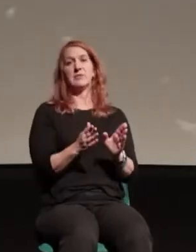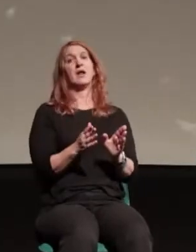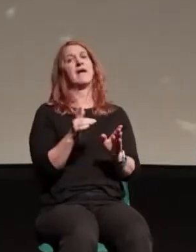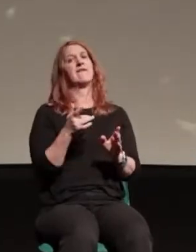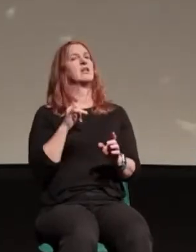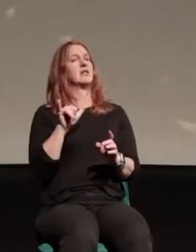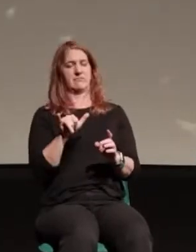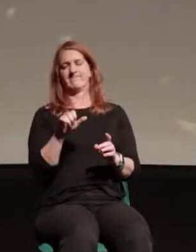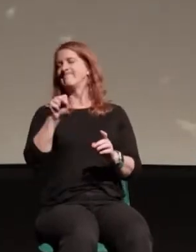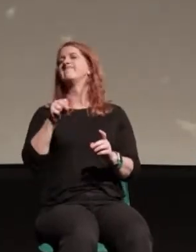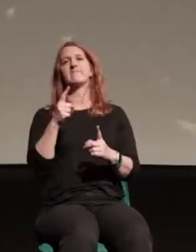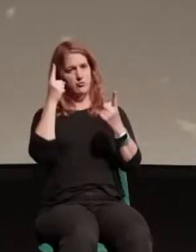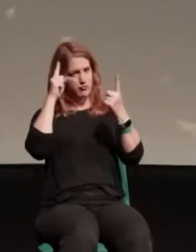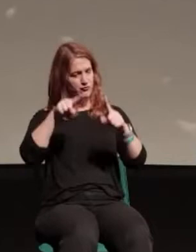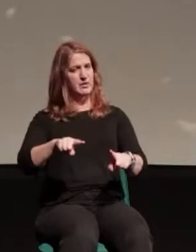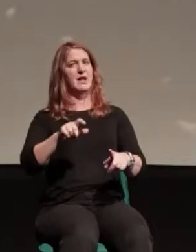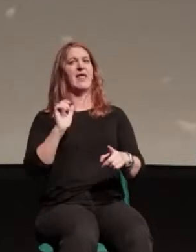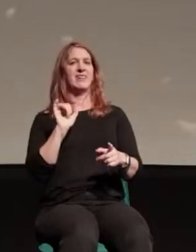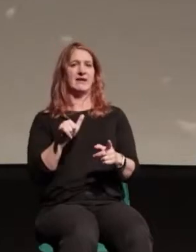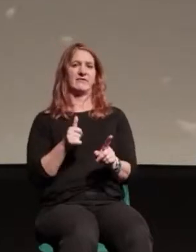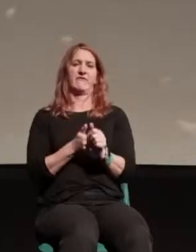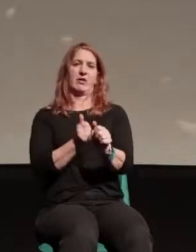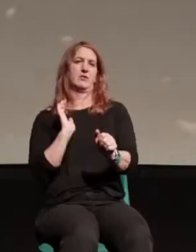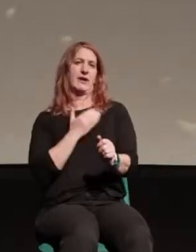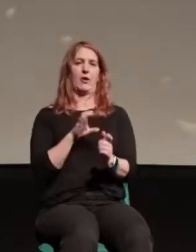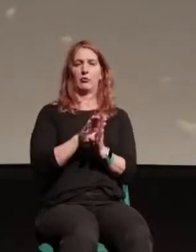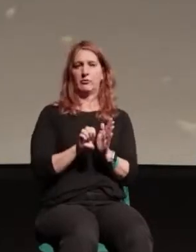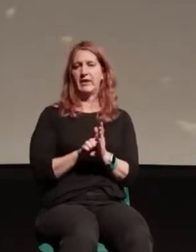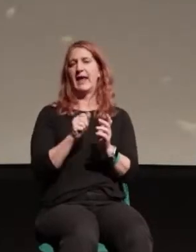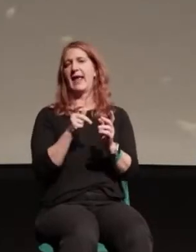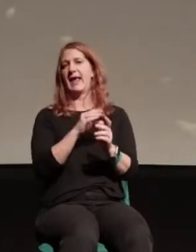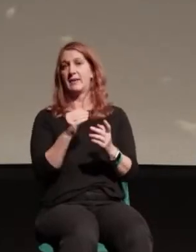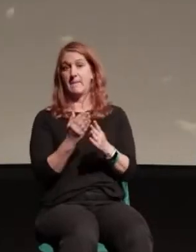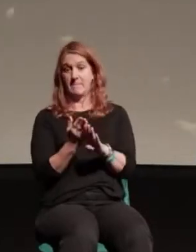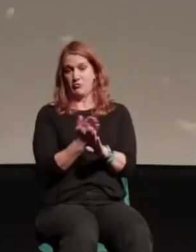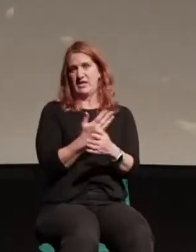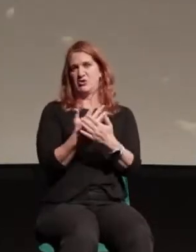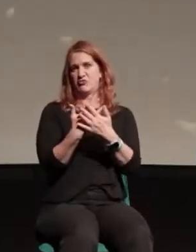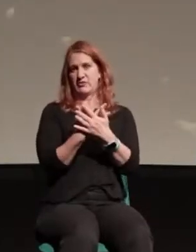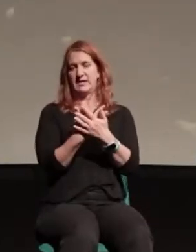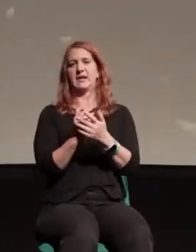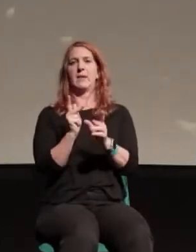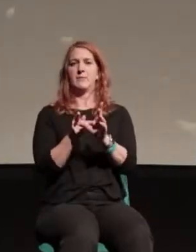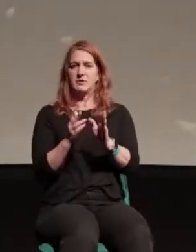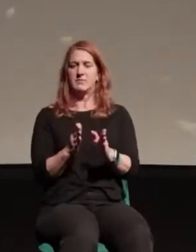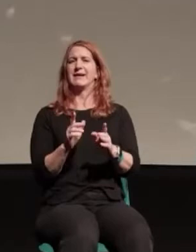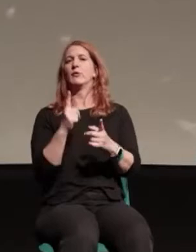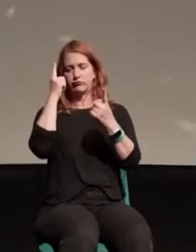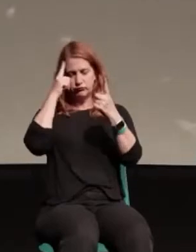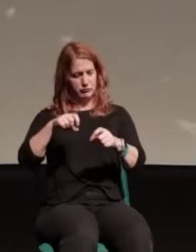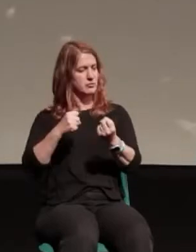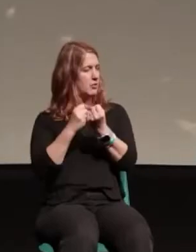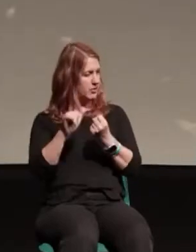absolutely in alignment with our principles and values, that pre-screening for participants is absolutely in alignment with